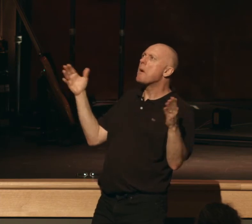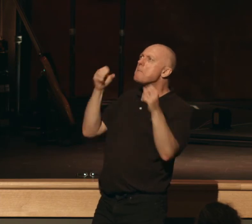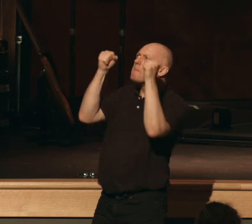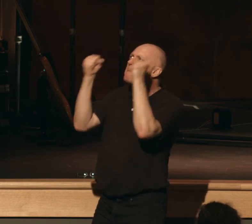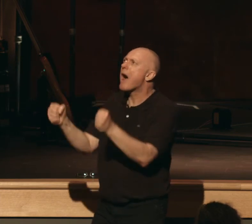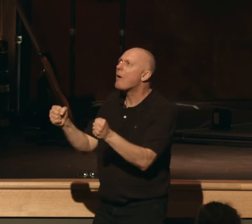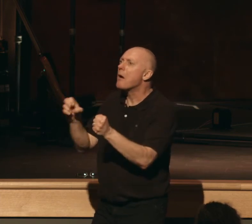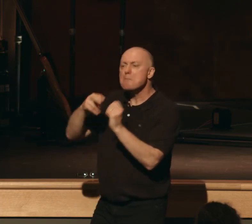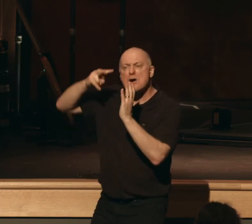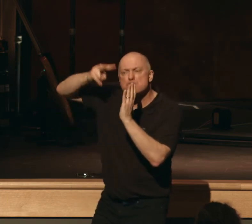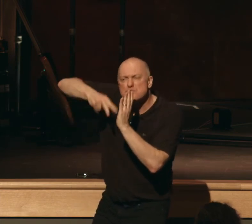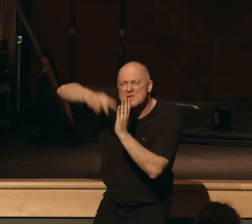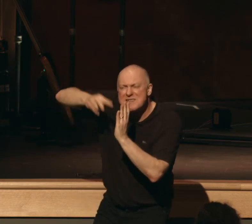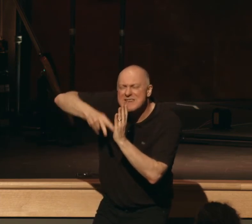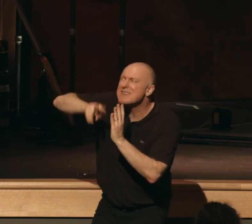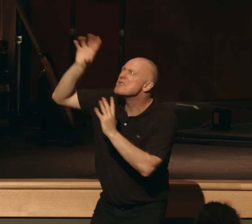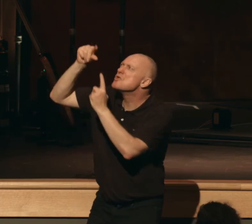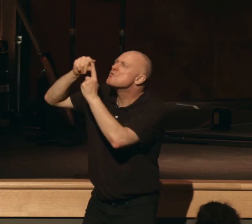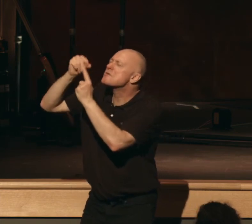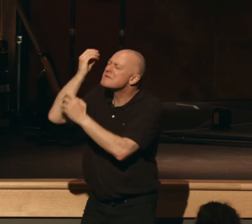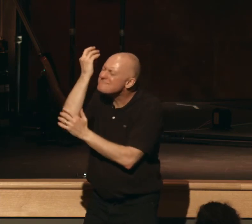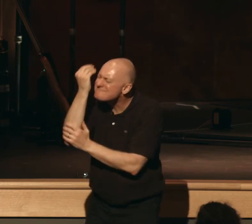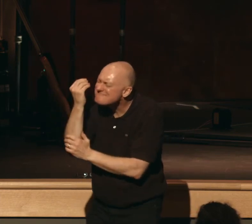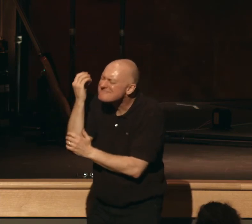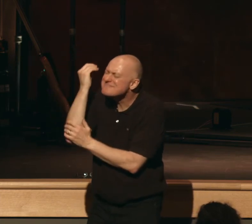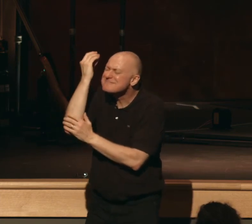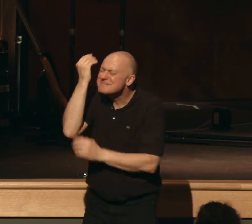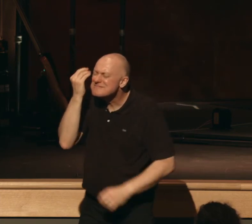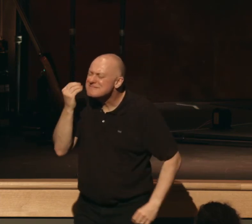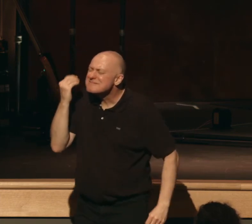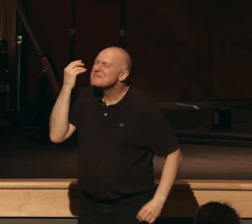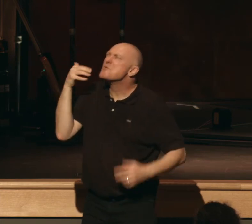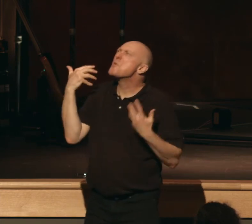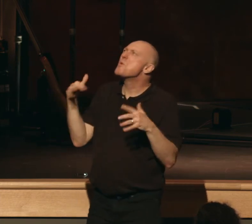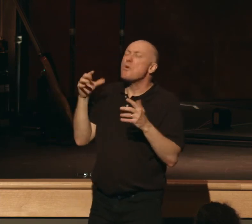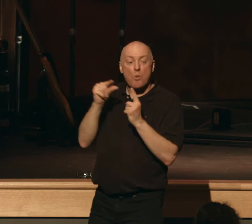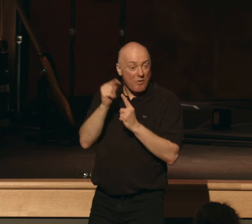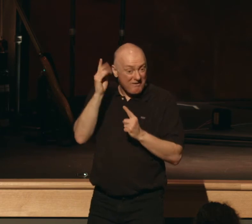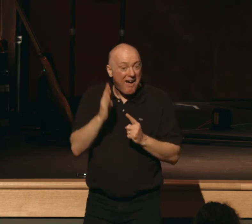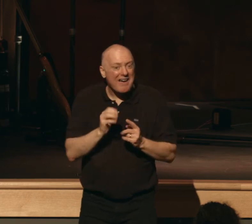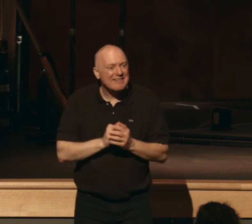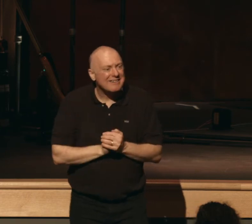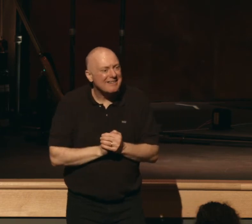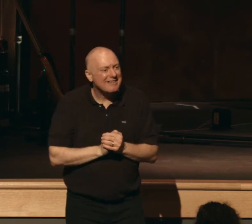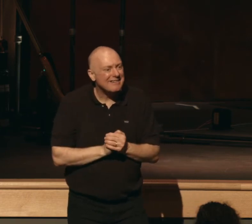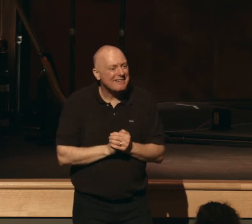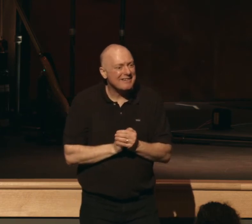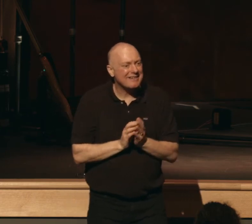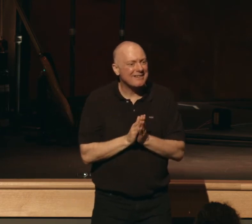reading and delighting in and meditating upon and thinking about the Word of God?